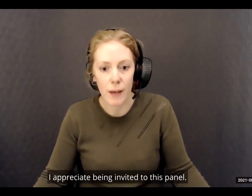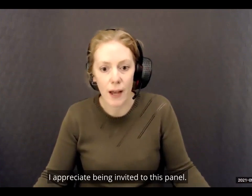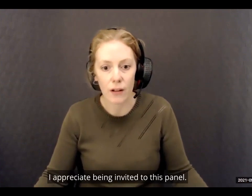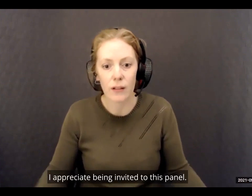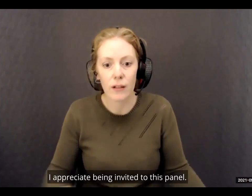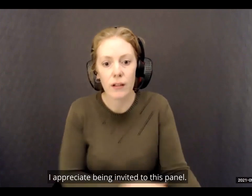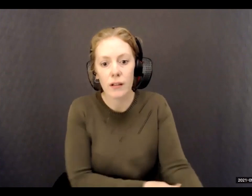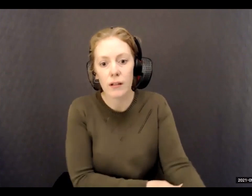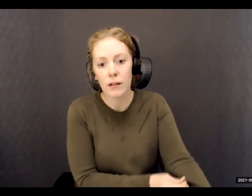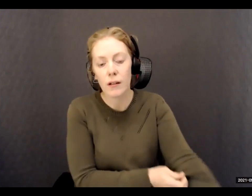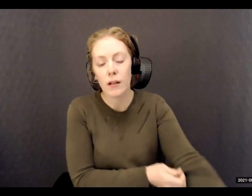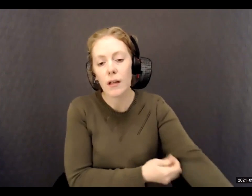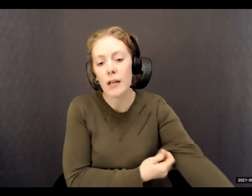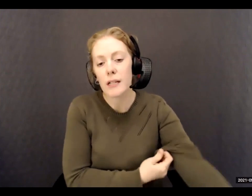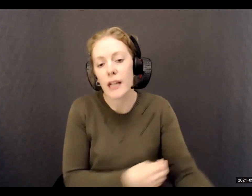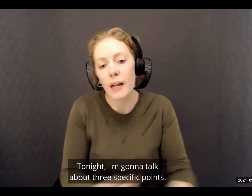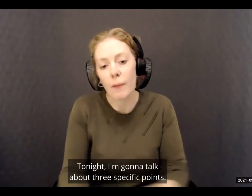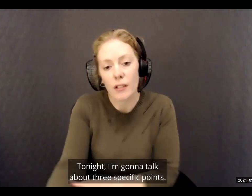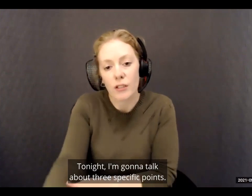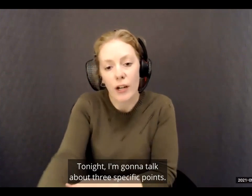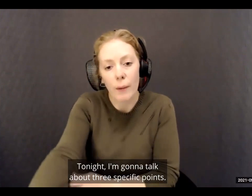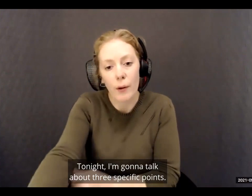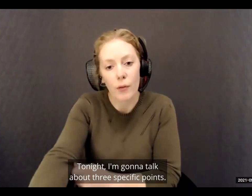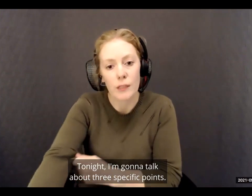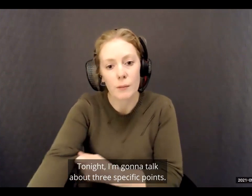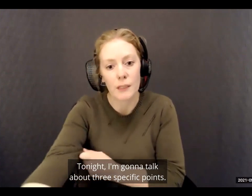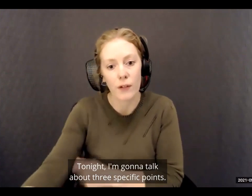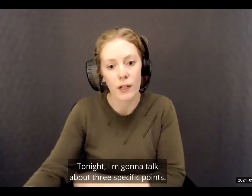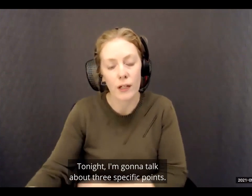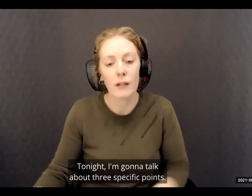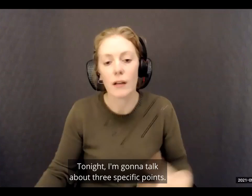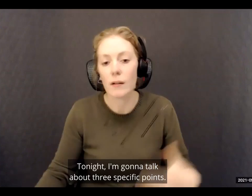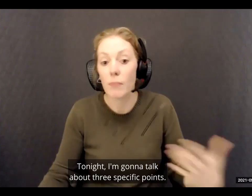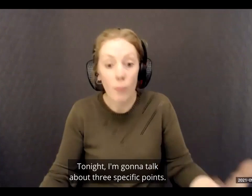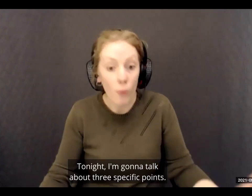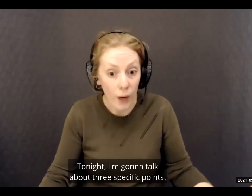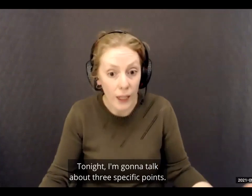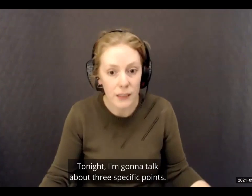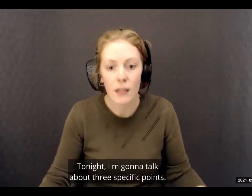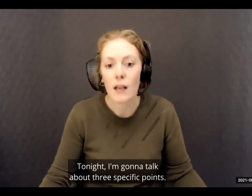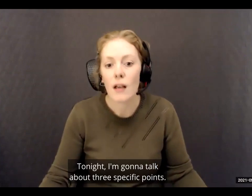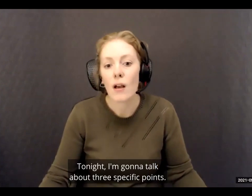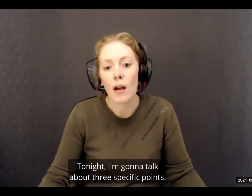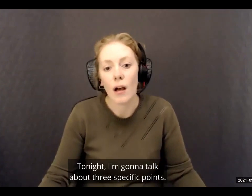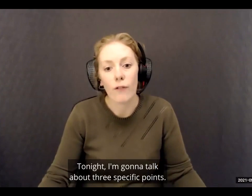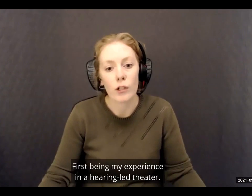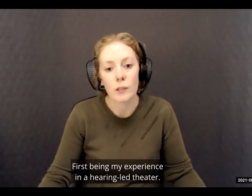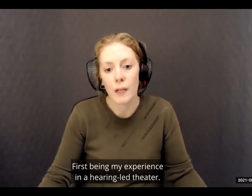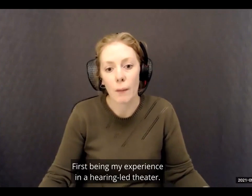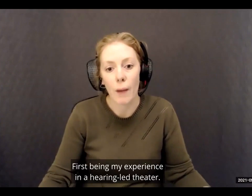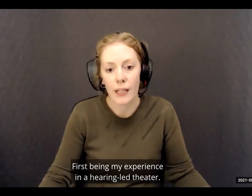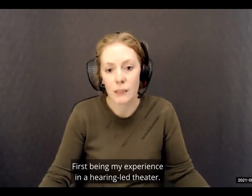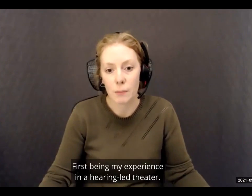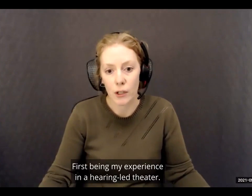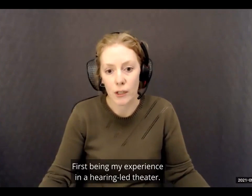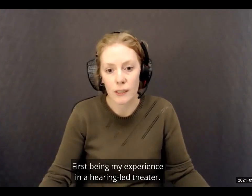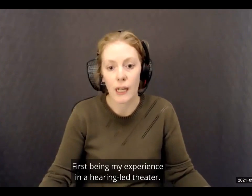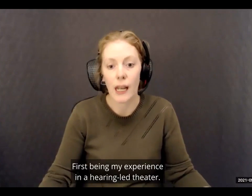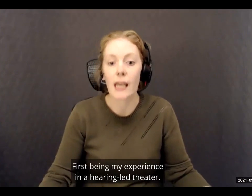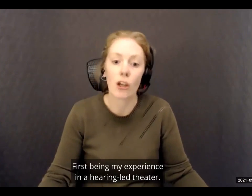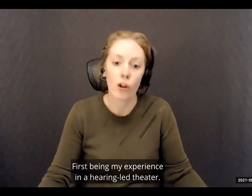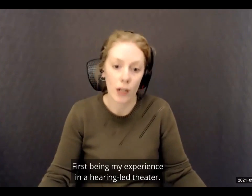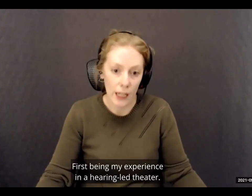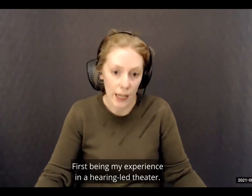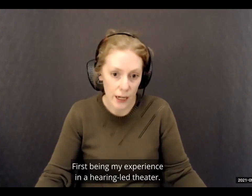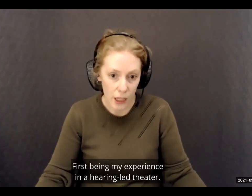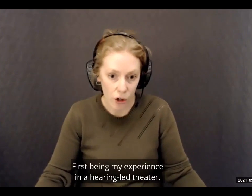to this panel. Tonight, I'm going to talk about three specific points. First being my experience